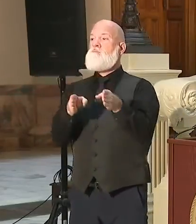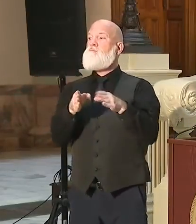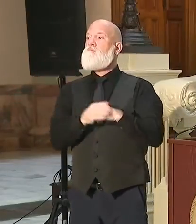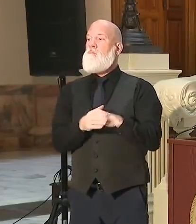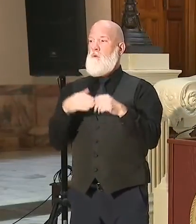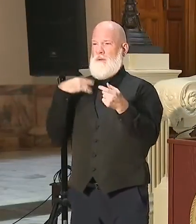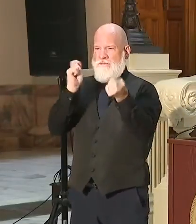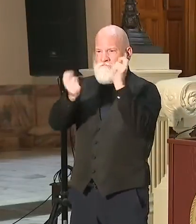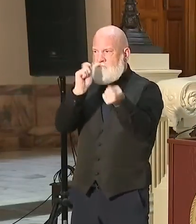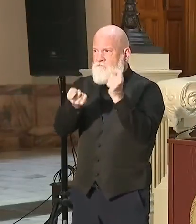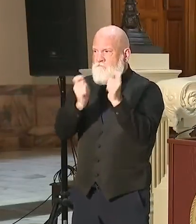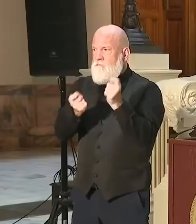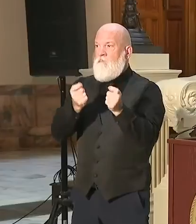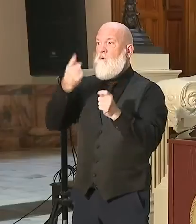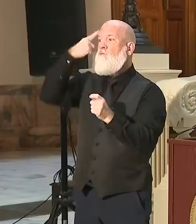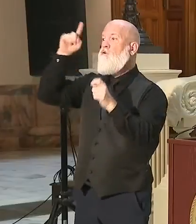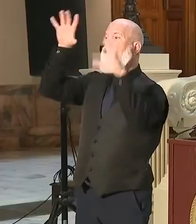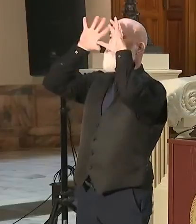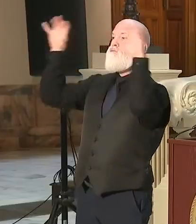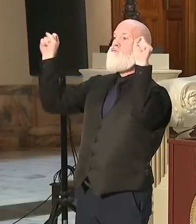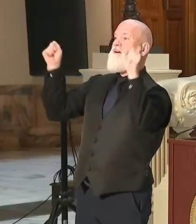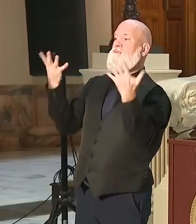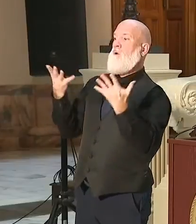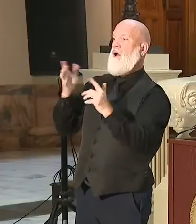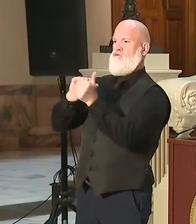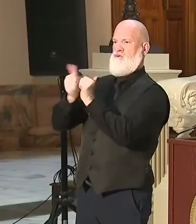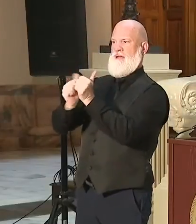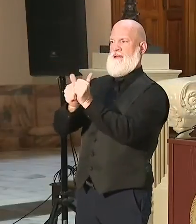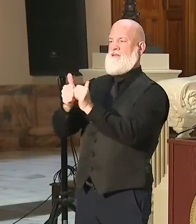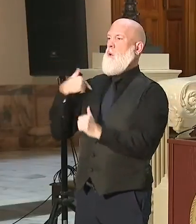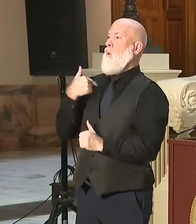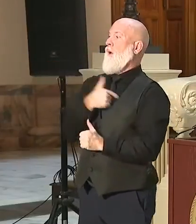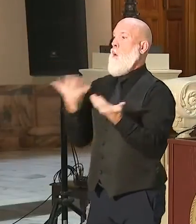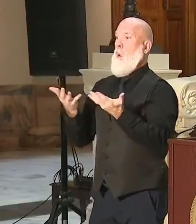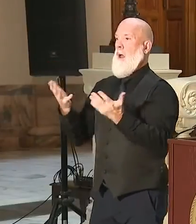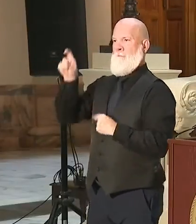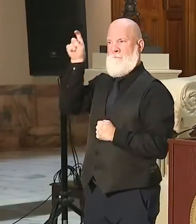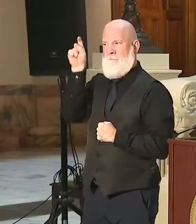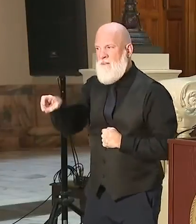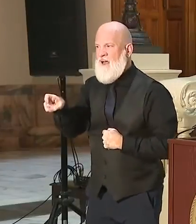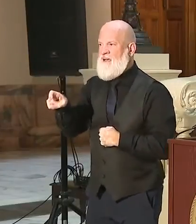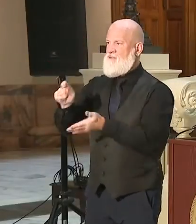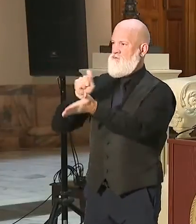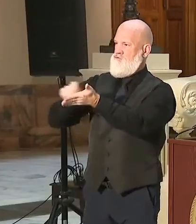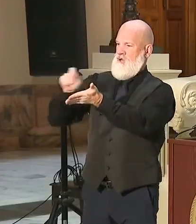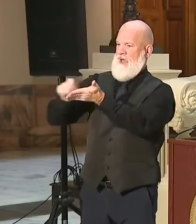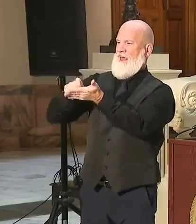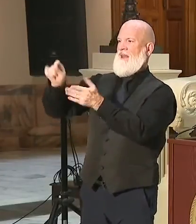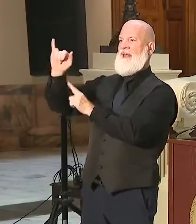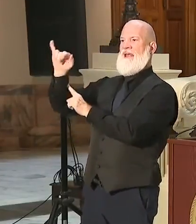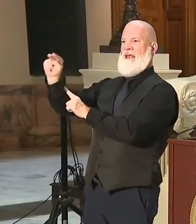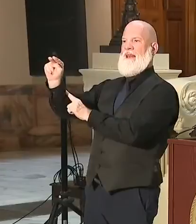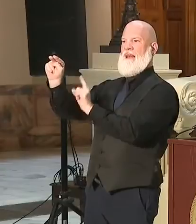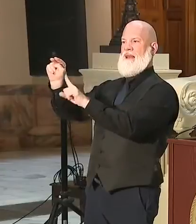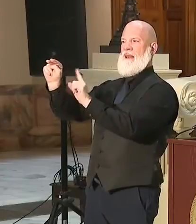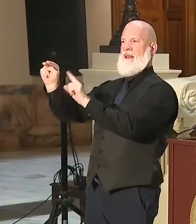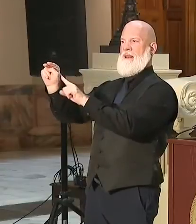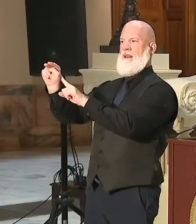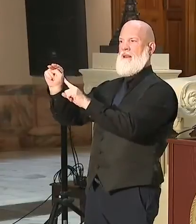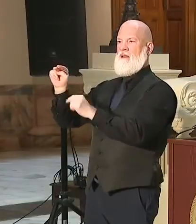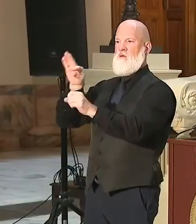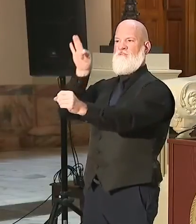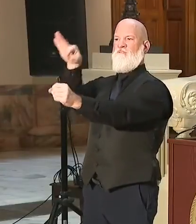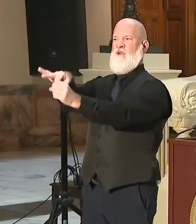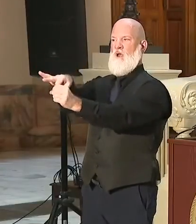certified write-in vote candidates, so you have to have those votes for your final counts. Now the issue they had, and this was truly